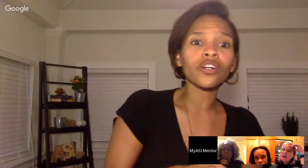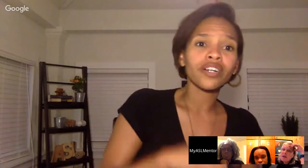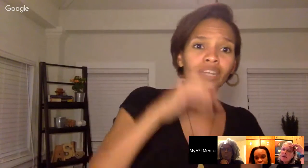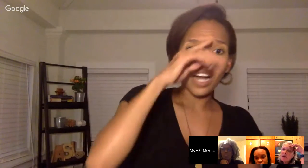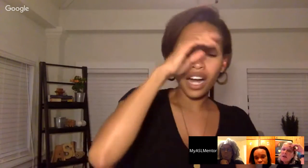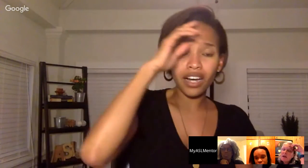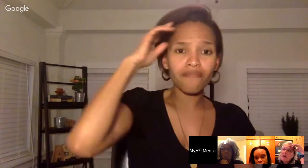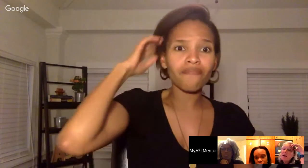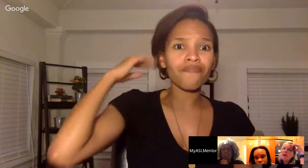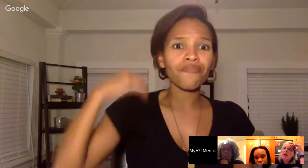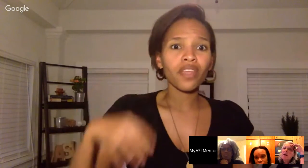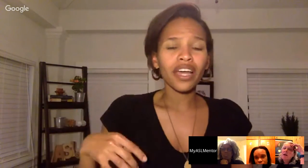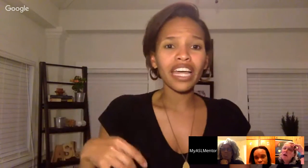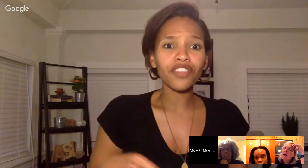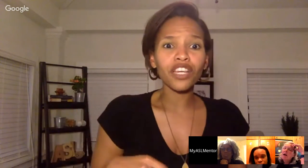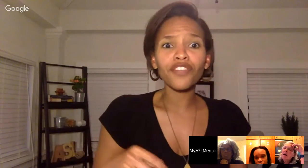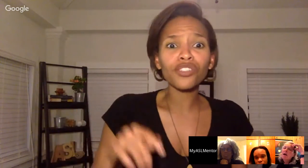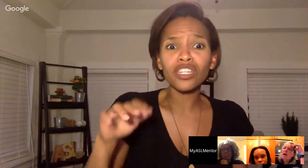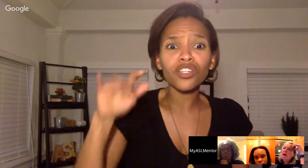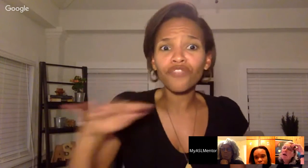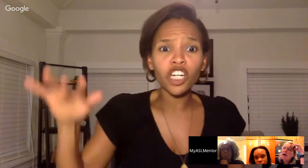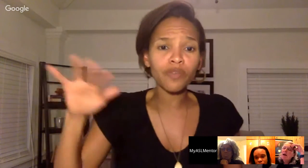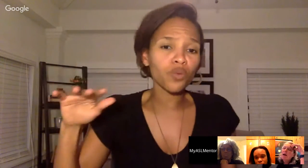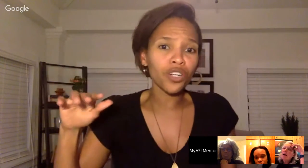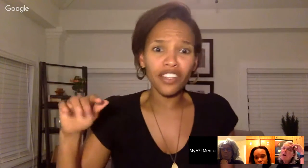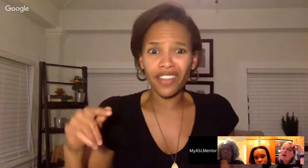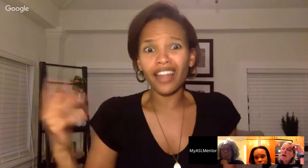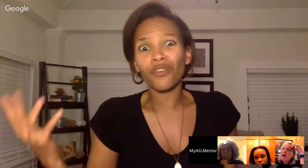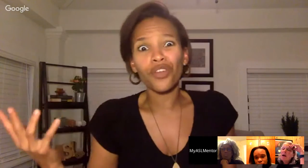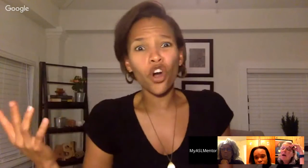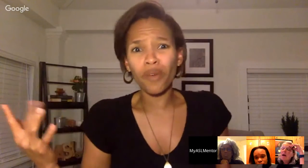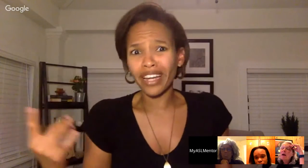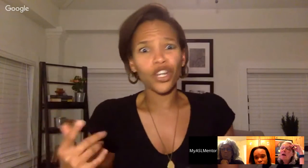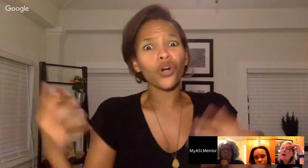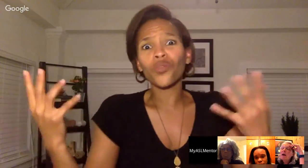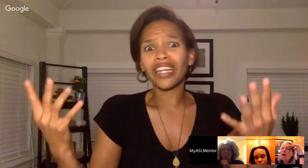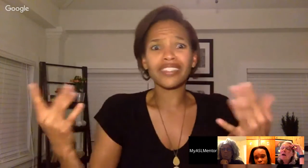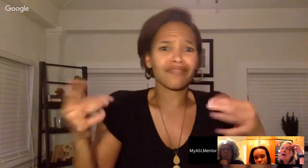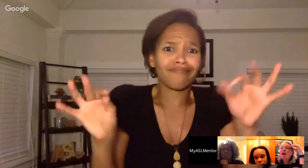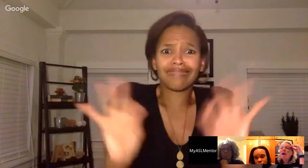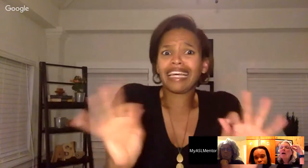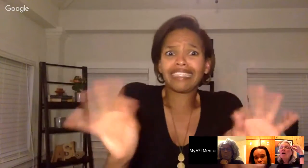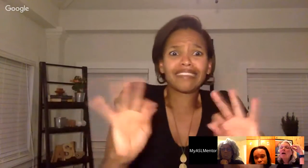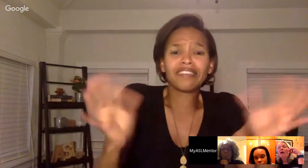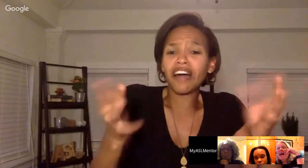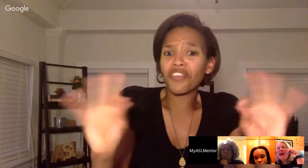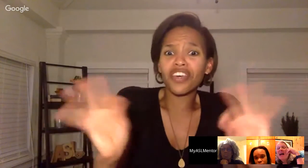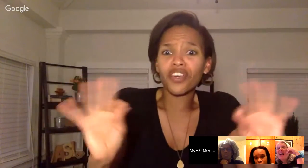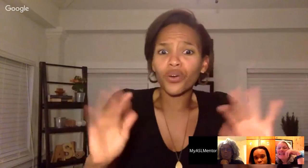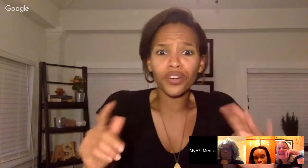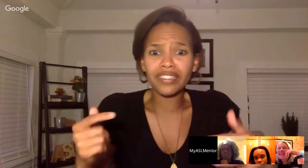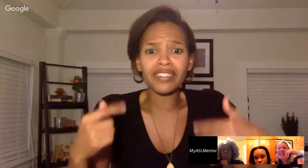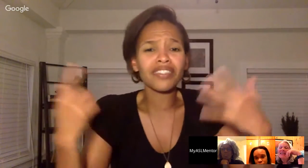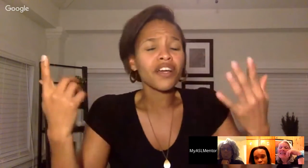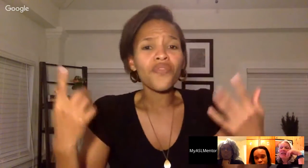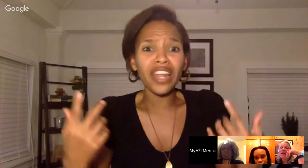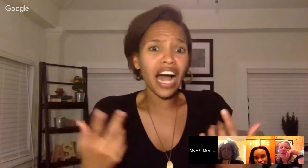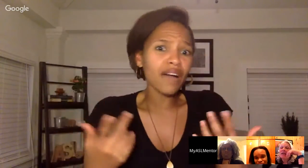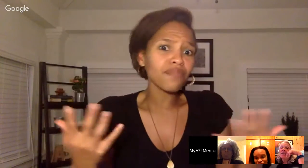Or if there's a little fingerspelled word in there that I don't know, but I know that it's like nothing, or then I'm